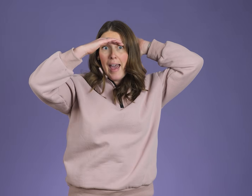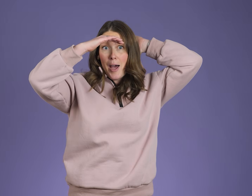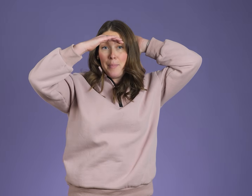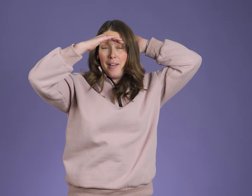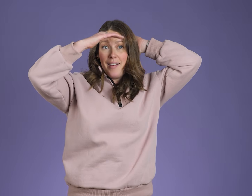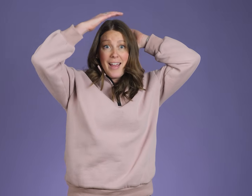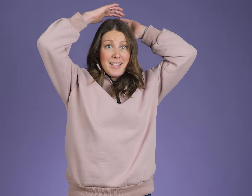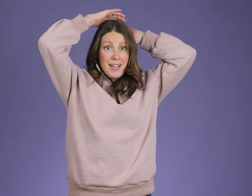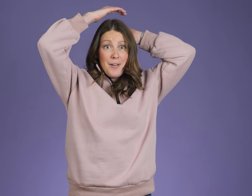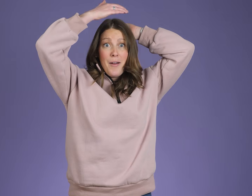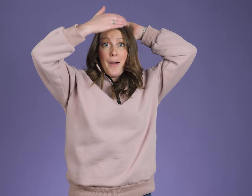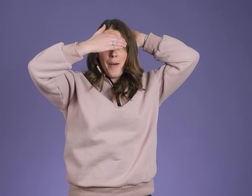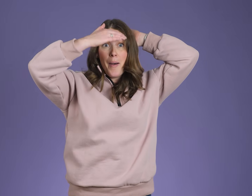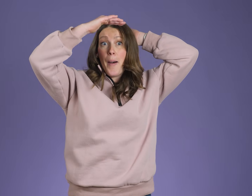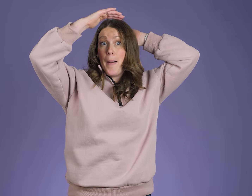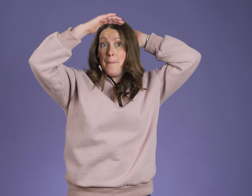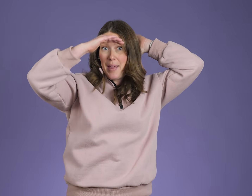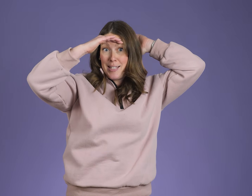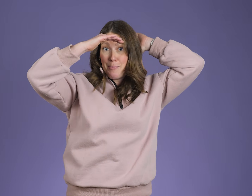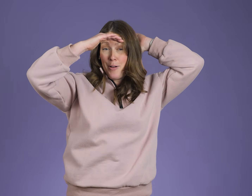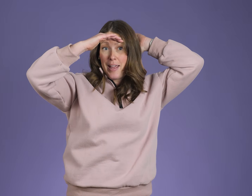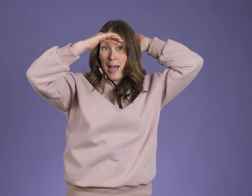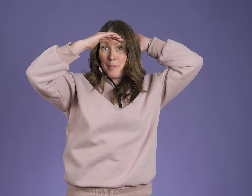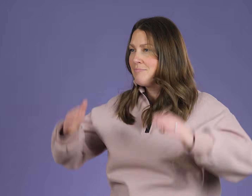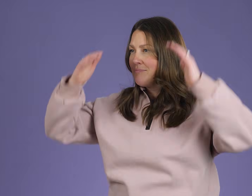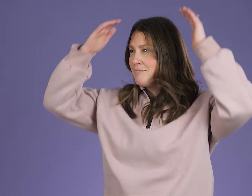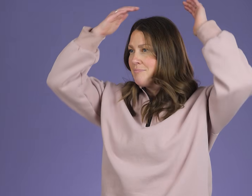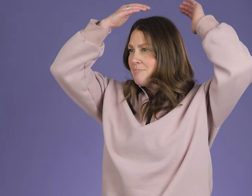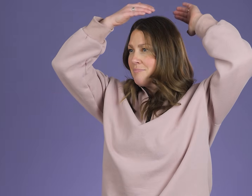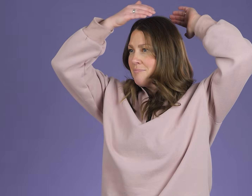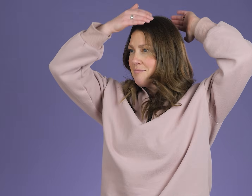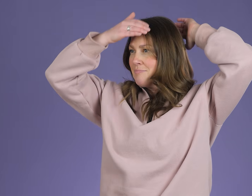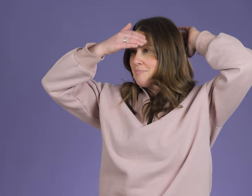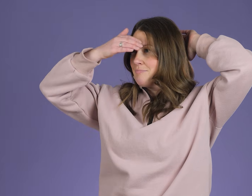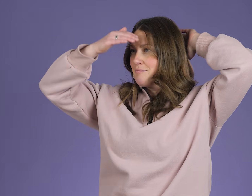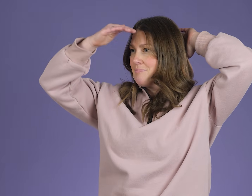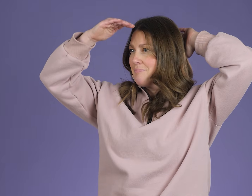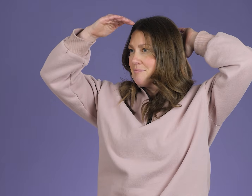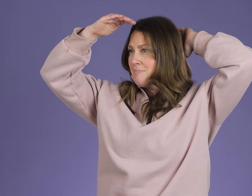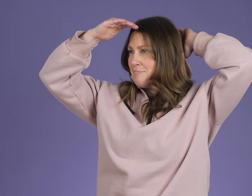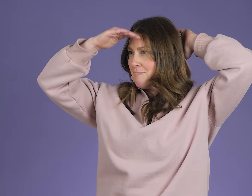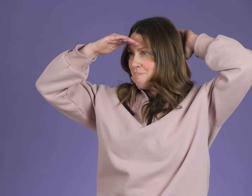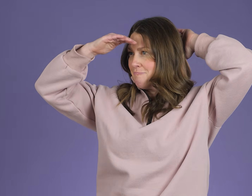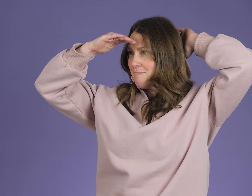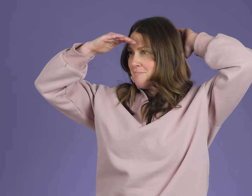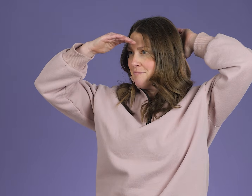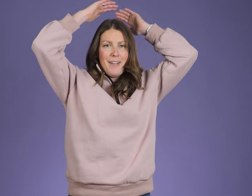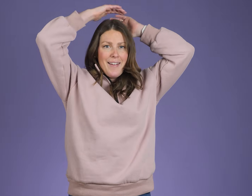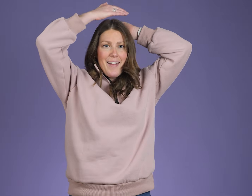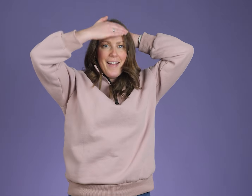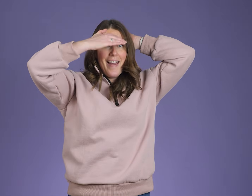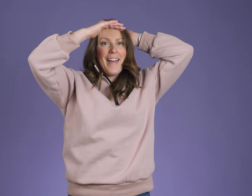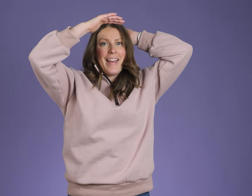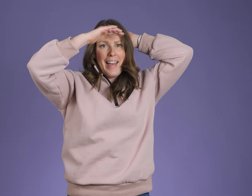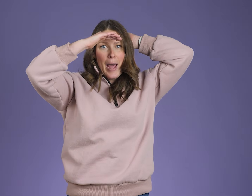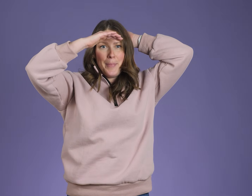Cap, as in a baseball cap. You've got the hat and the lid. Cap.